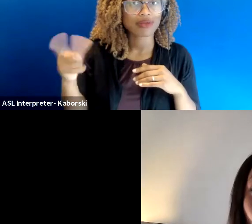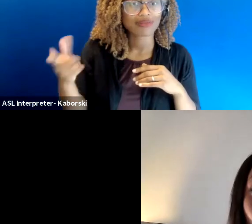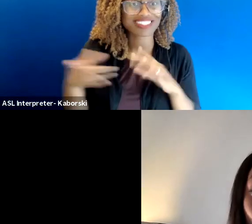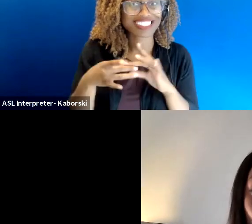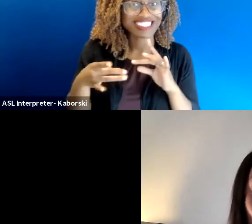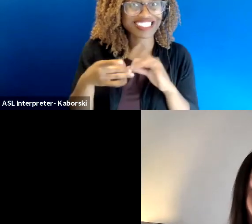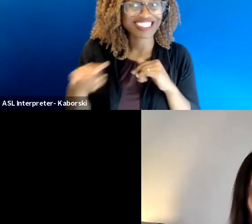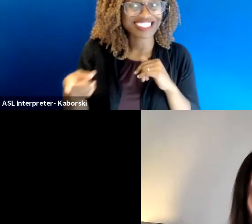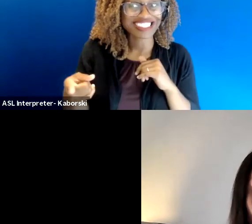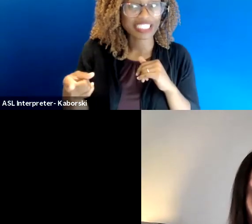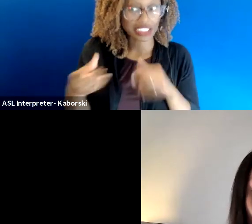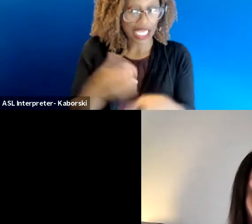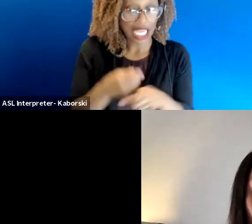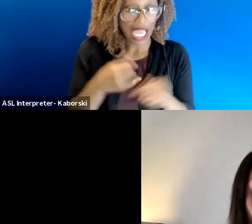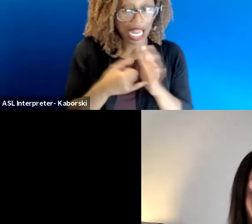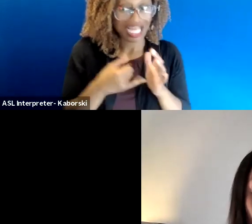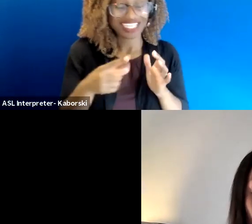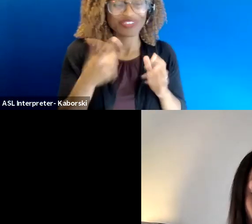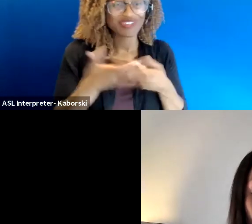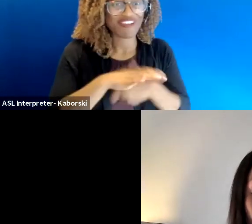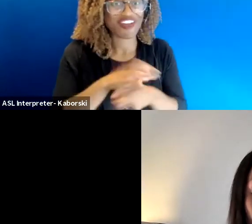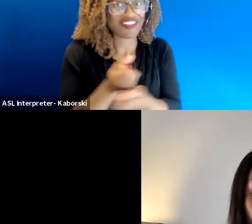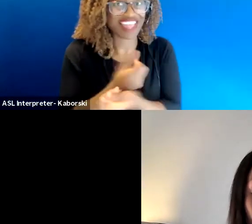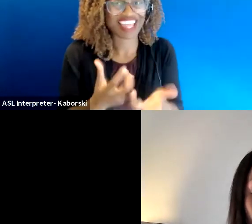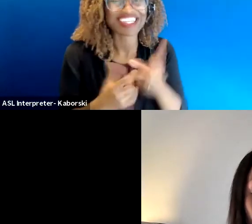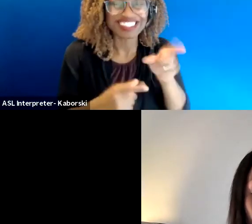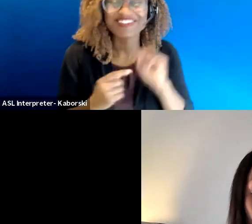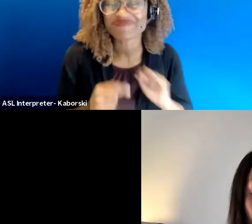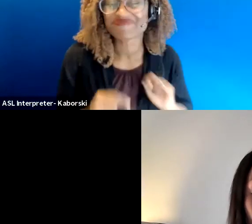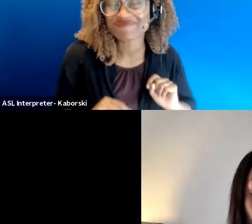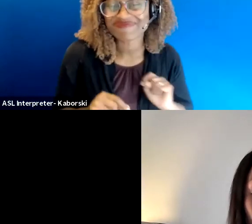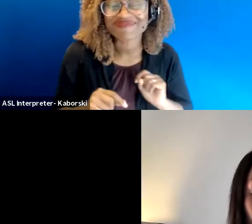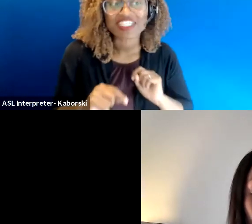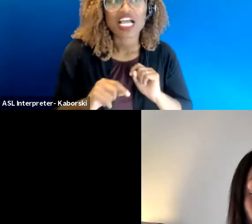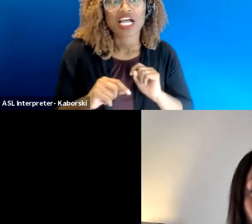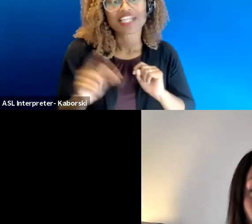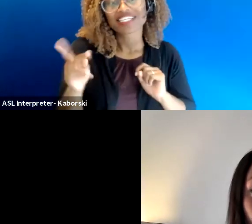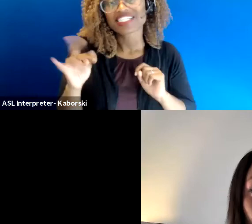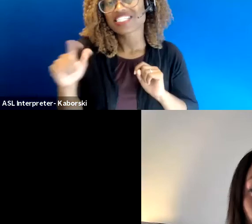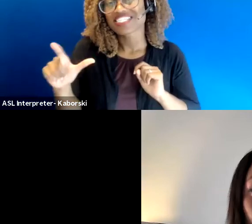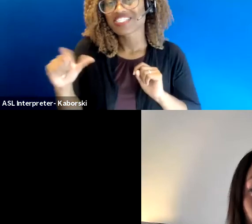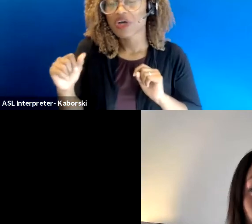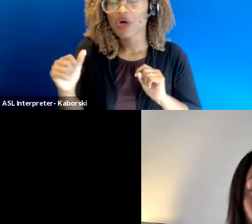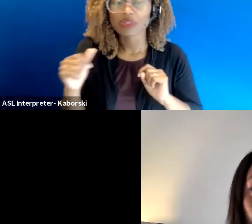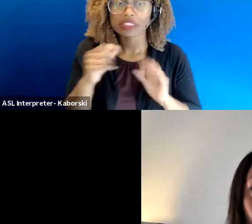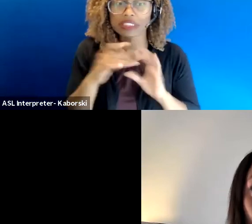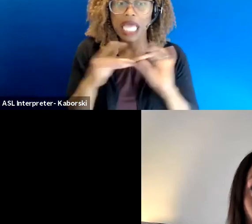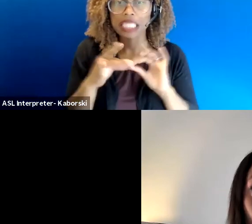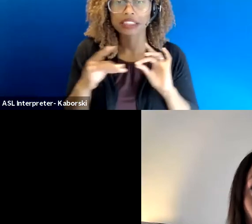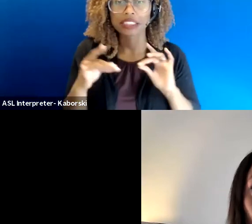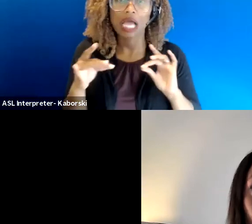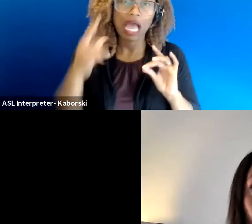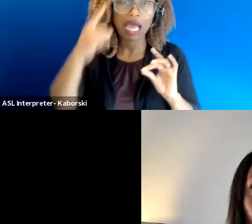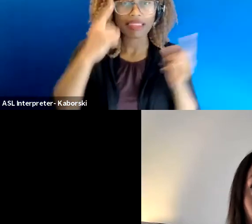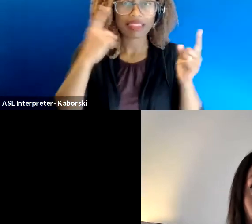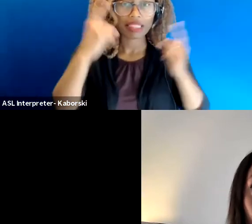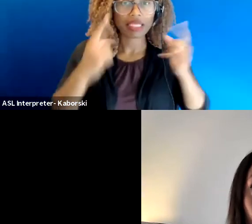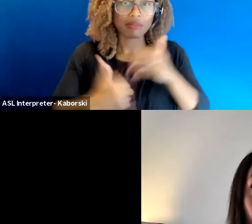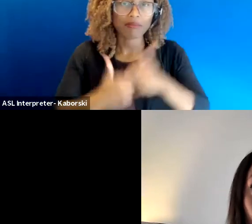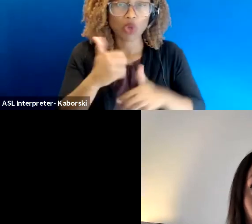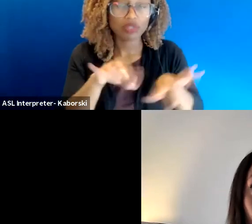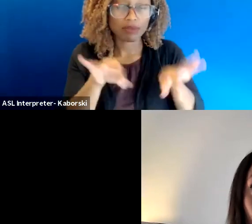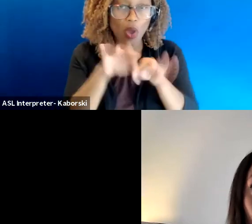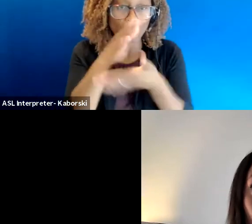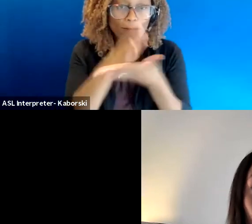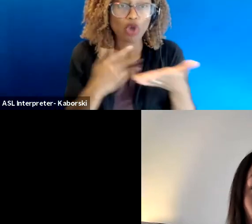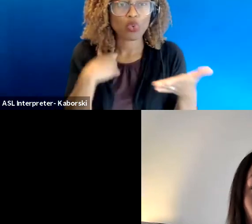No, you got it. You covered everything. I think the most important part was that we